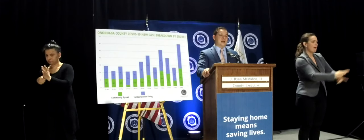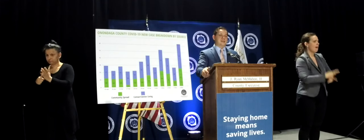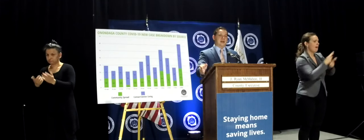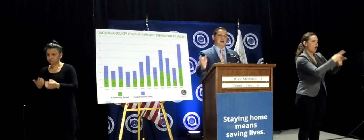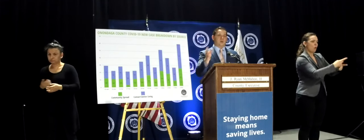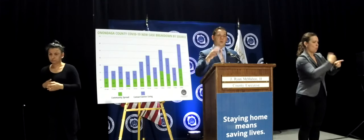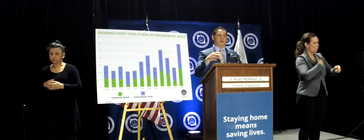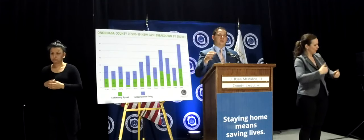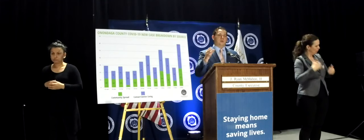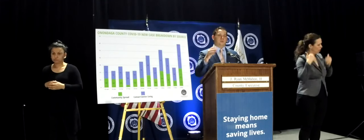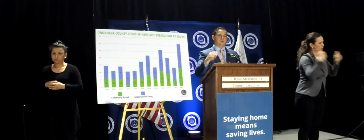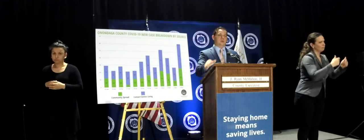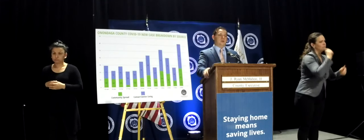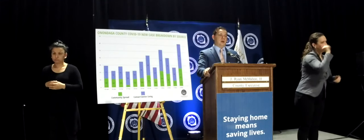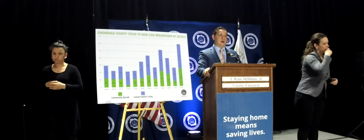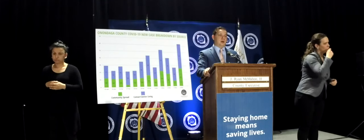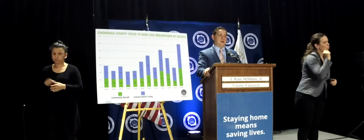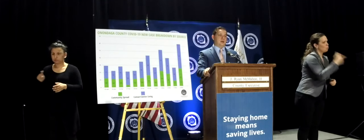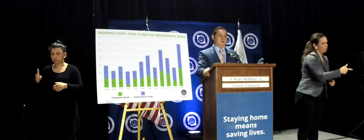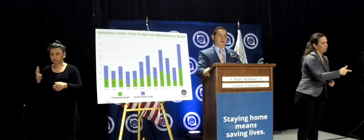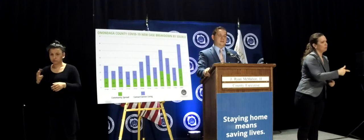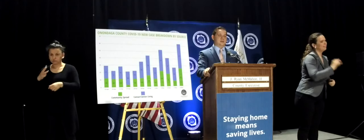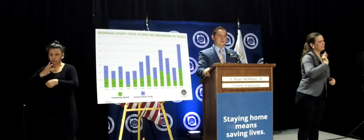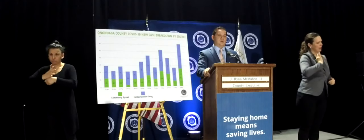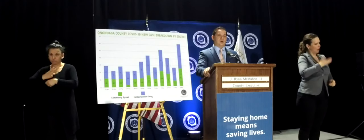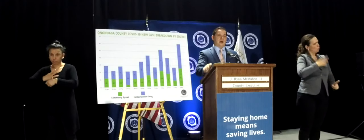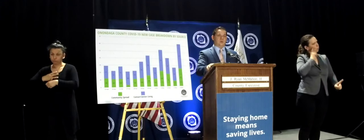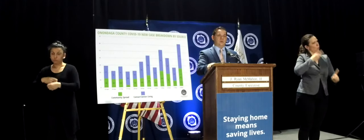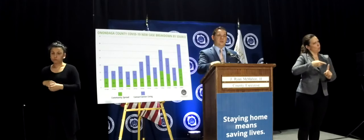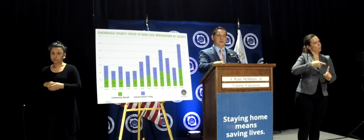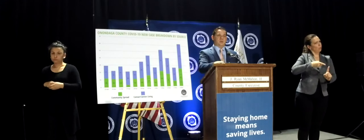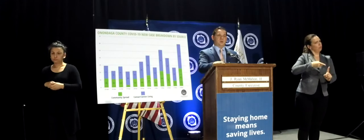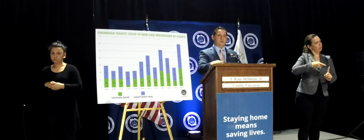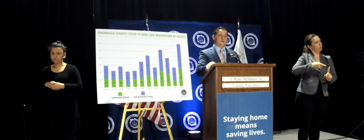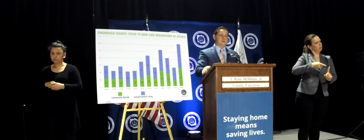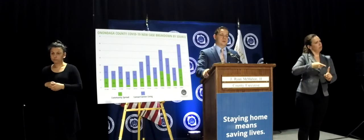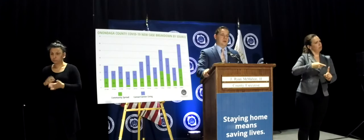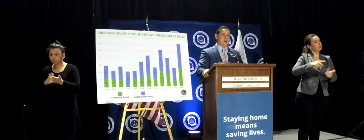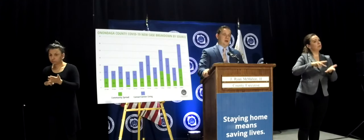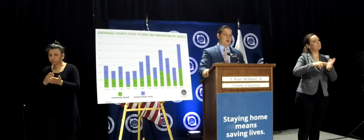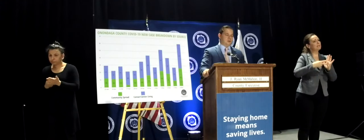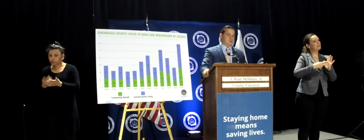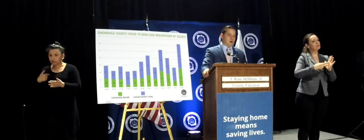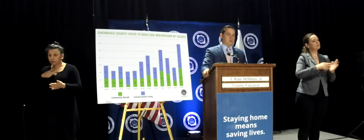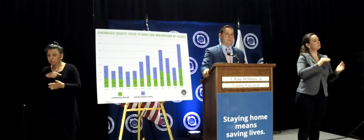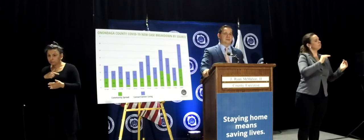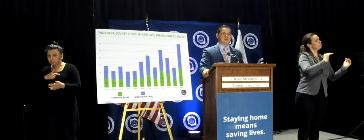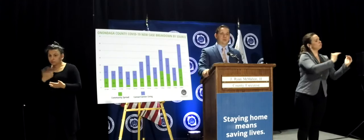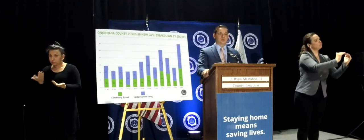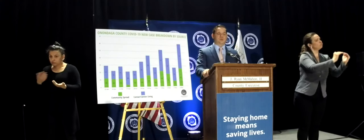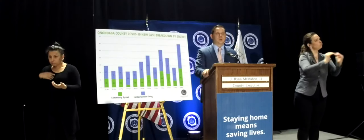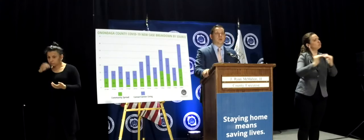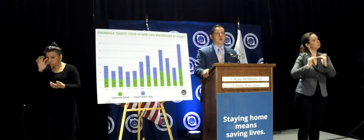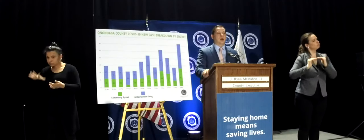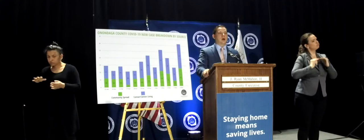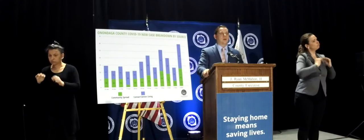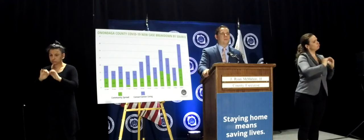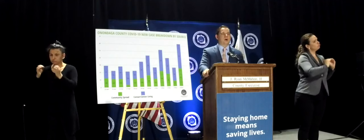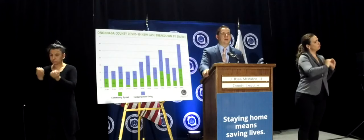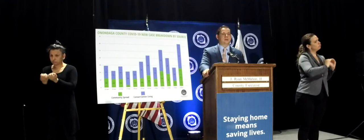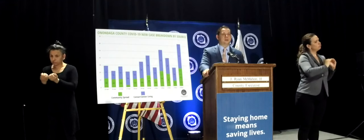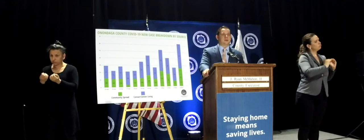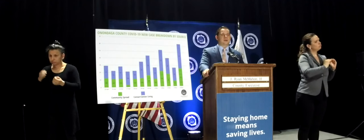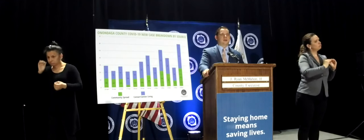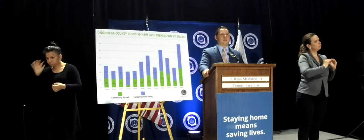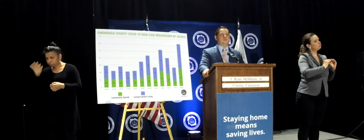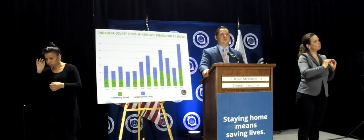So that's kind of what we're going to do, and that's going to require outreach in neighborhoods. credible messengers.